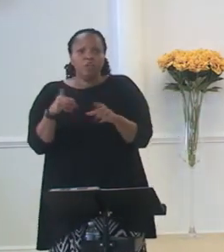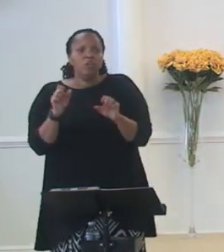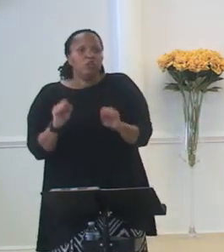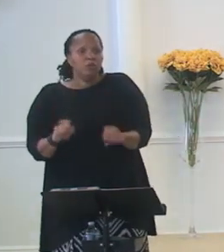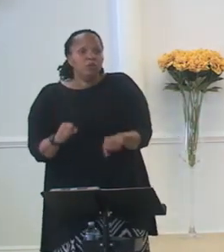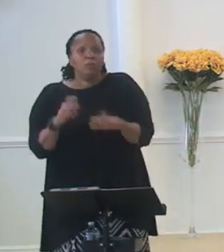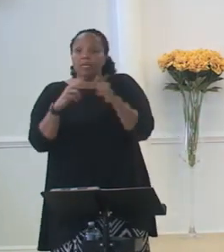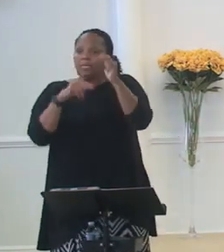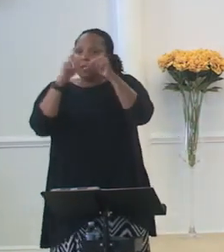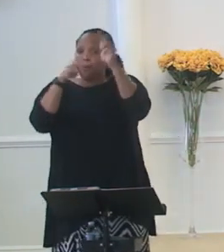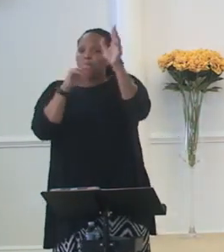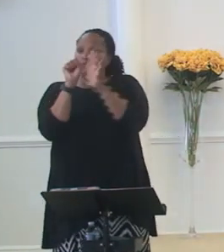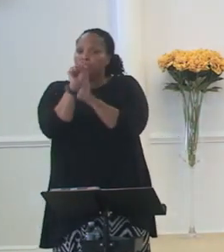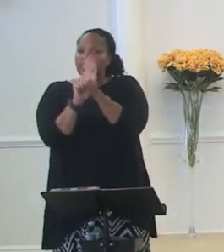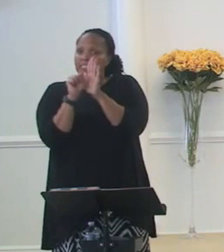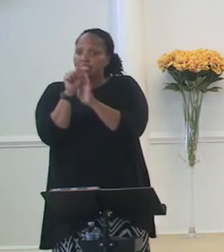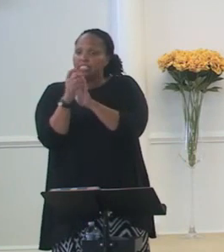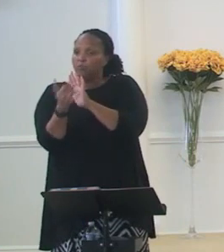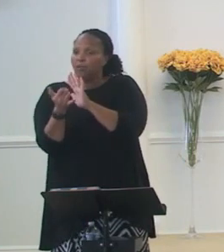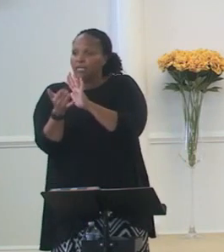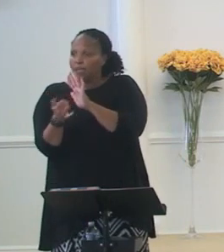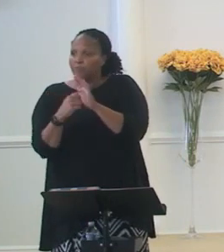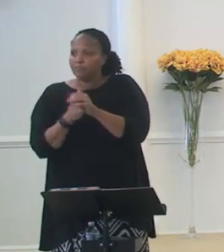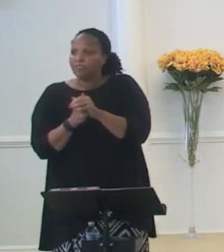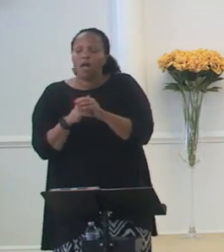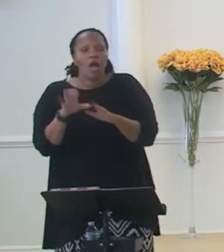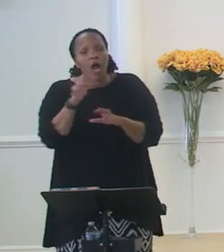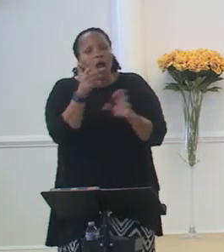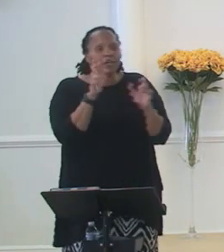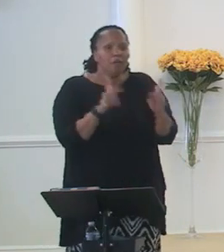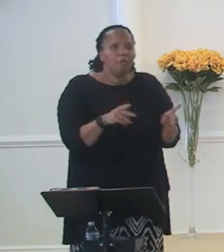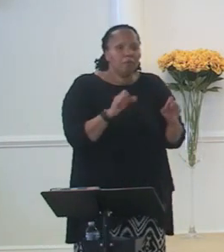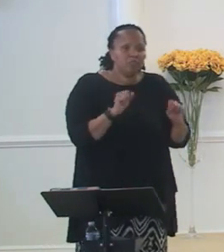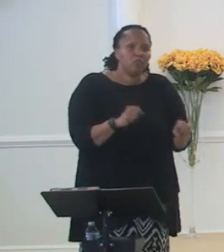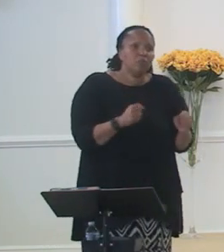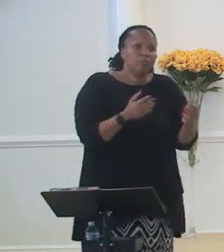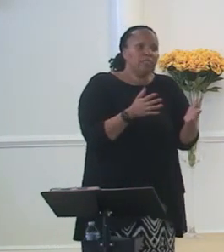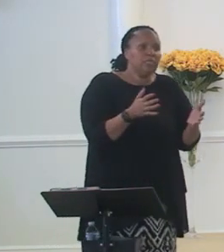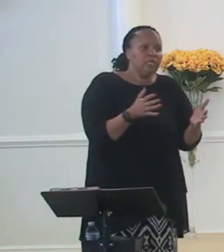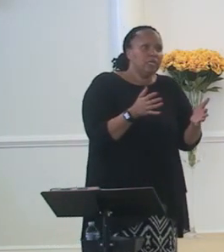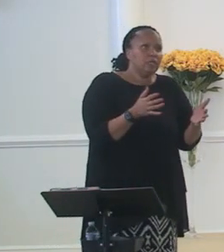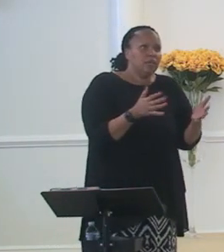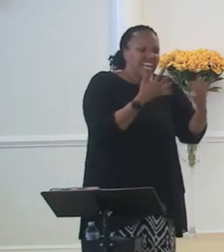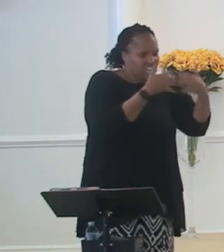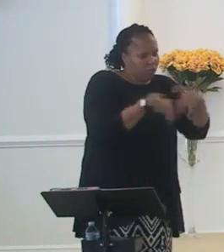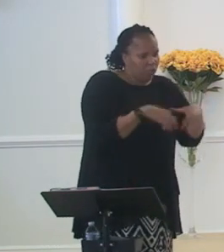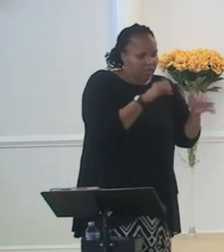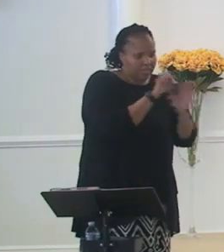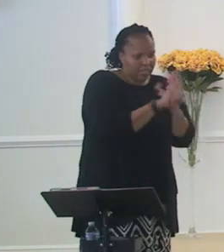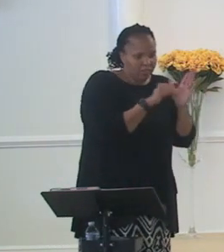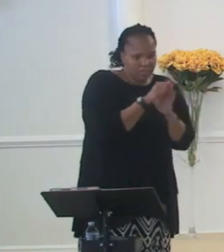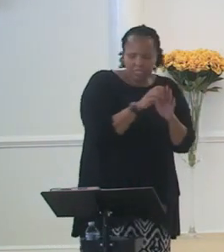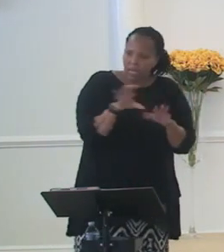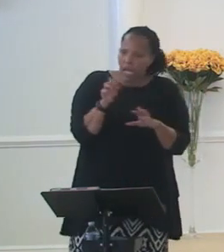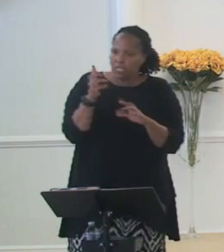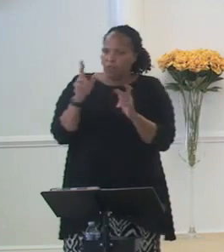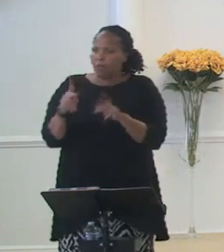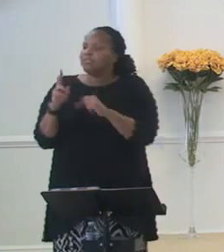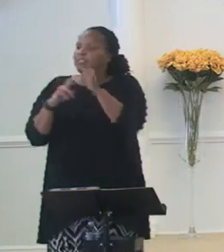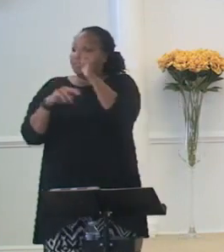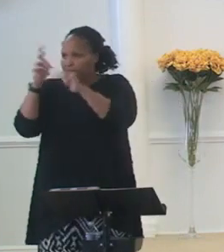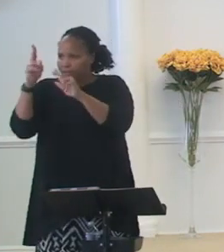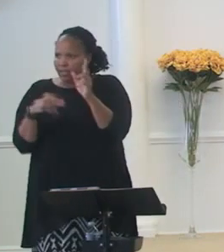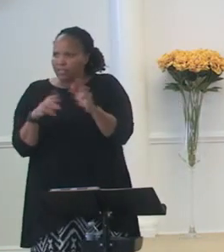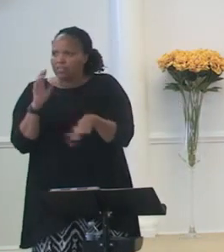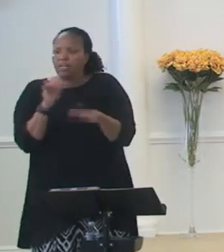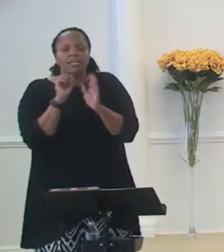now. But while one is in a paras season, another one could be in a barna. But we don't get mad at each other. because the season's